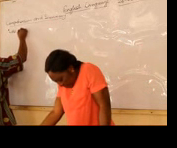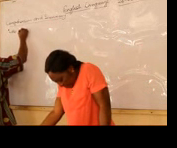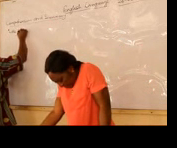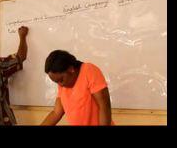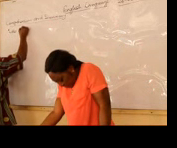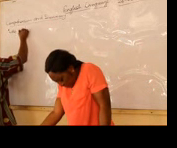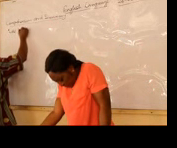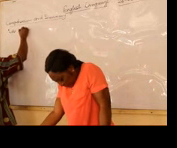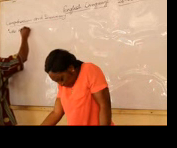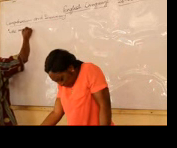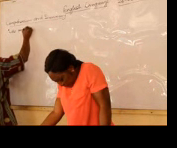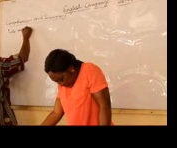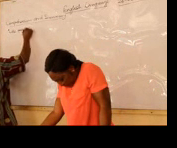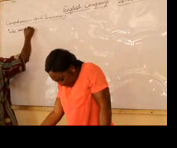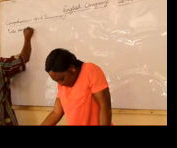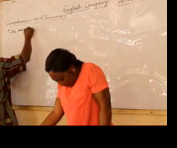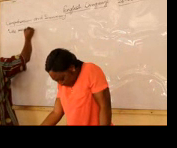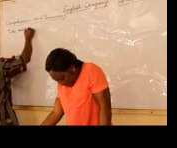most